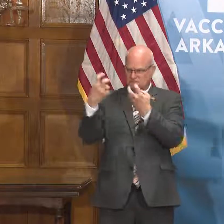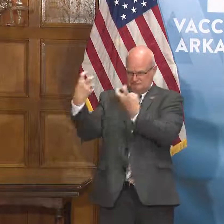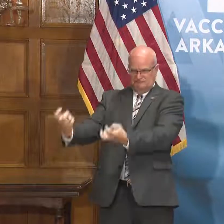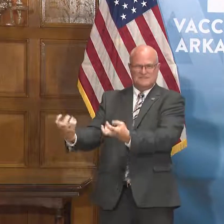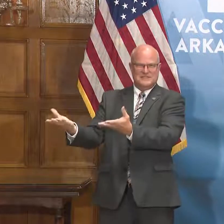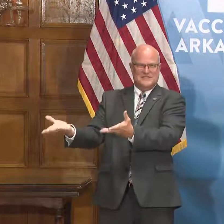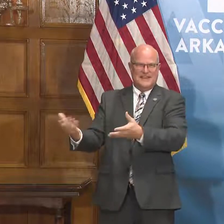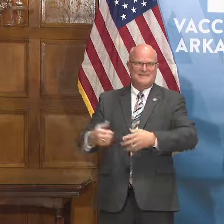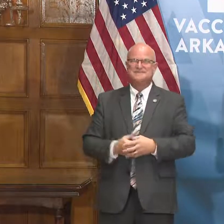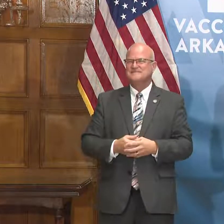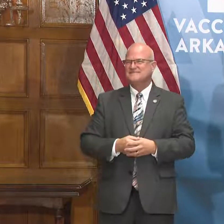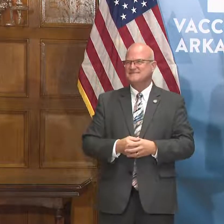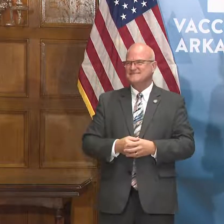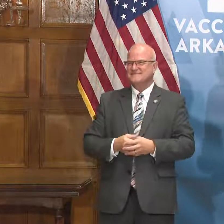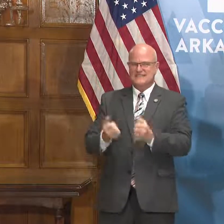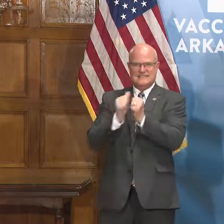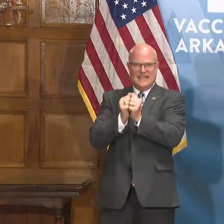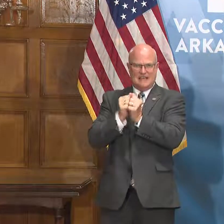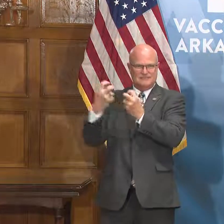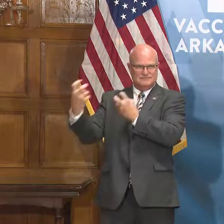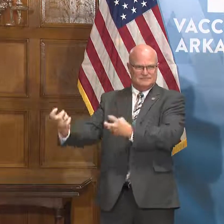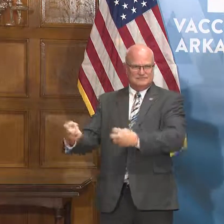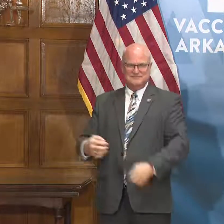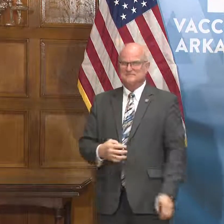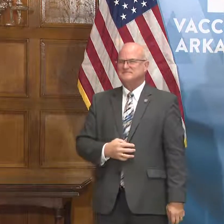the, all right.